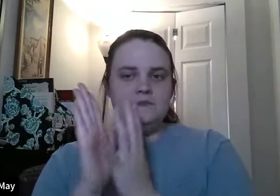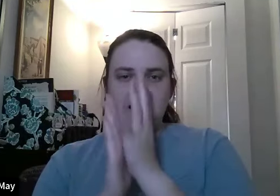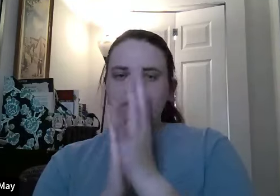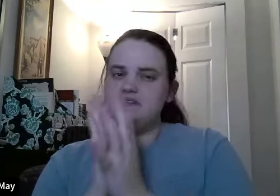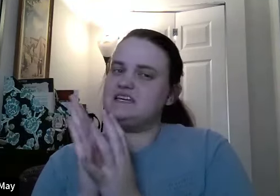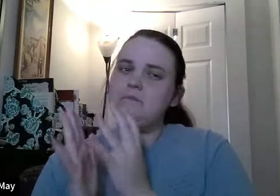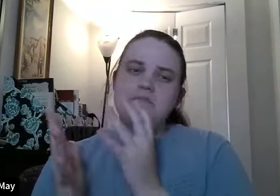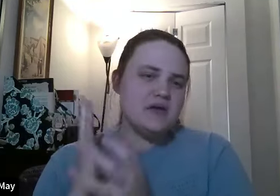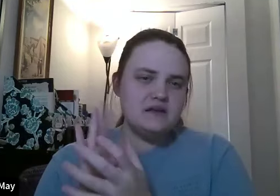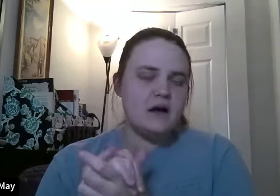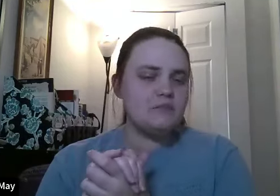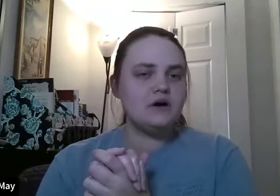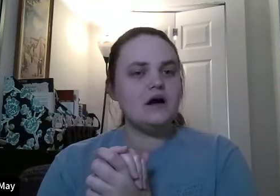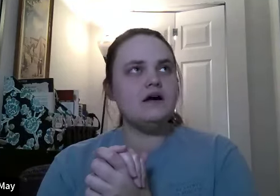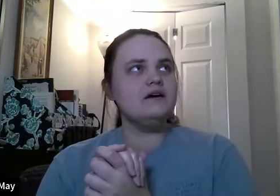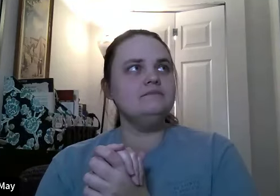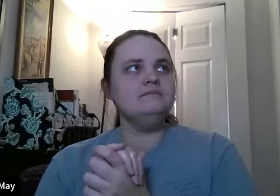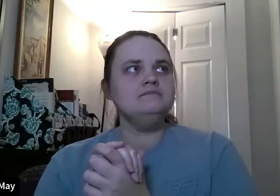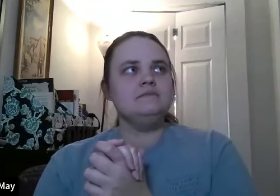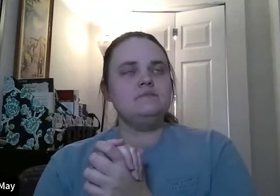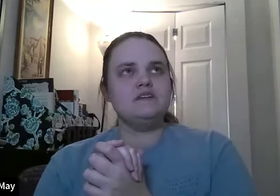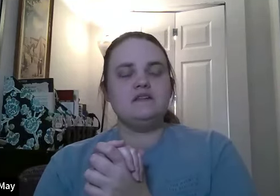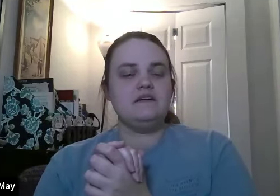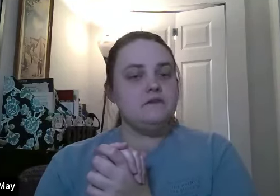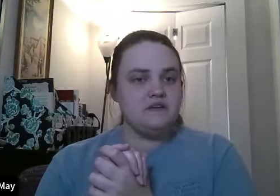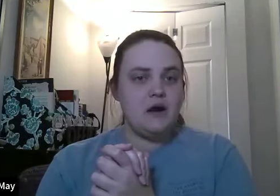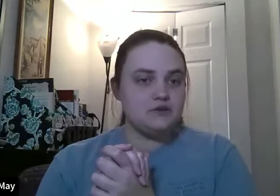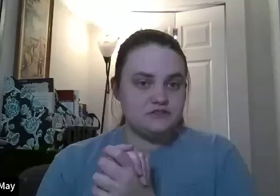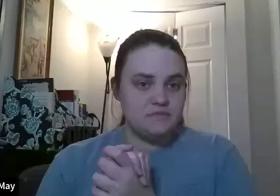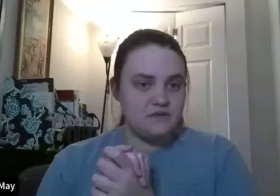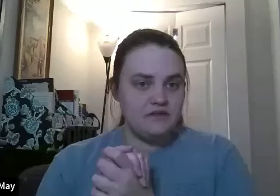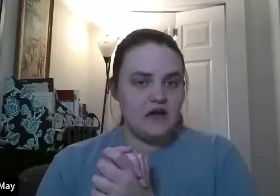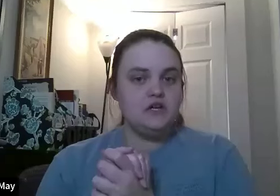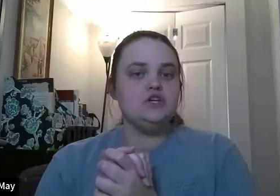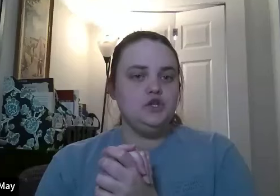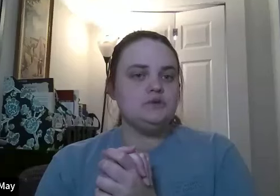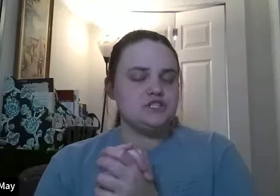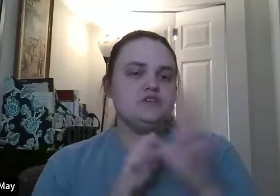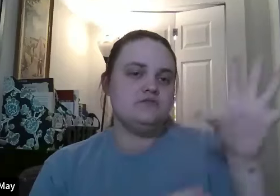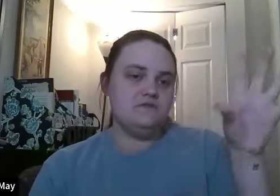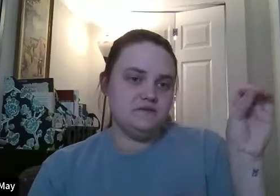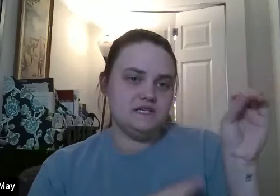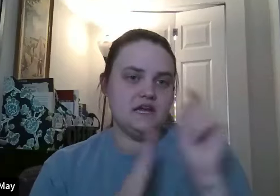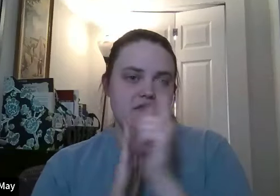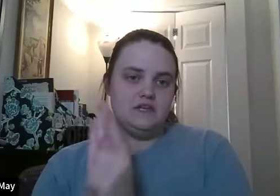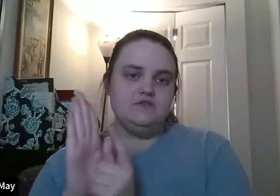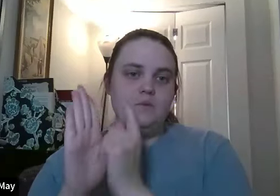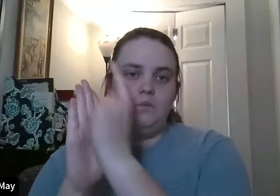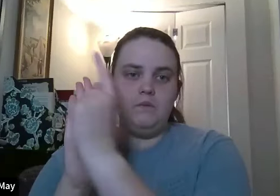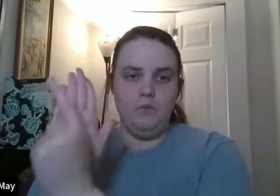Now, if it's like a big number, I'm trying to think like 50 hours or something like that, you would just do 50 and then do the